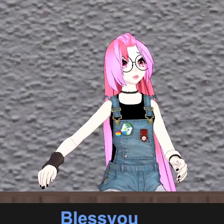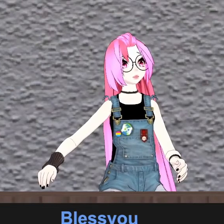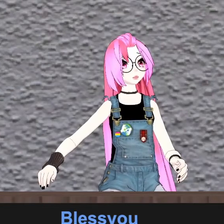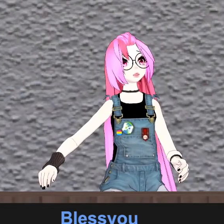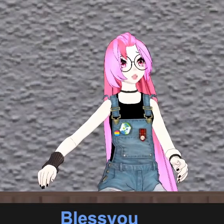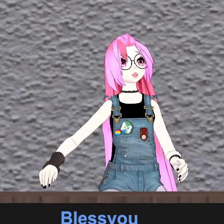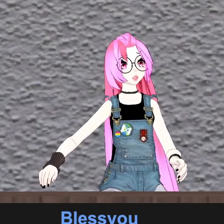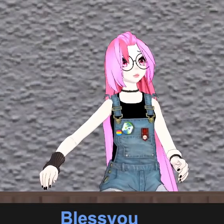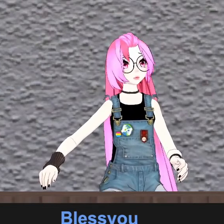Mm-hmm.